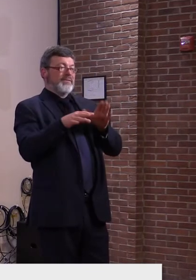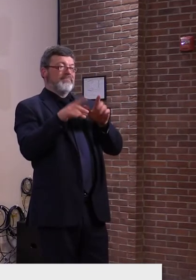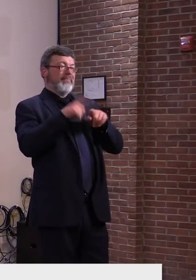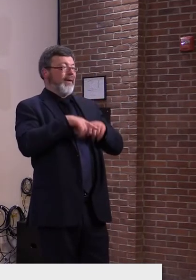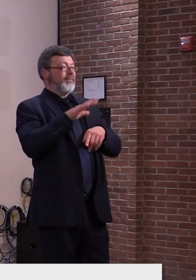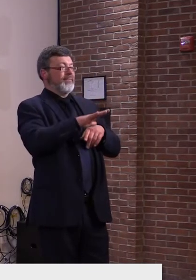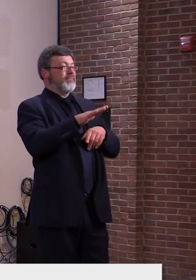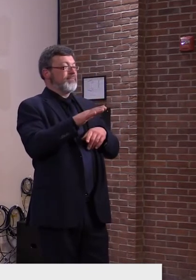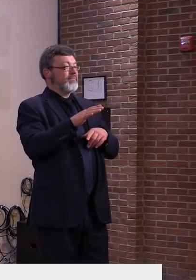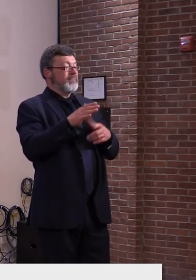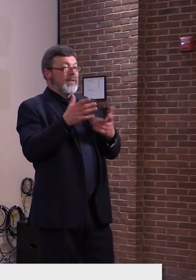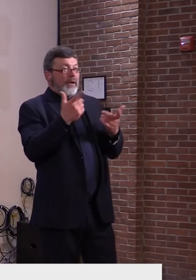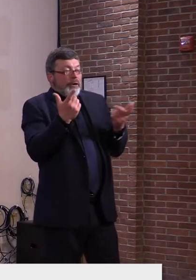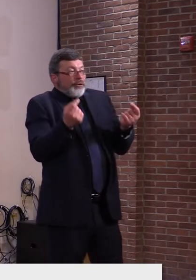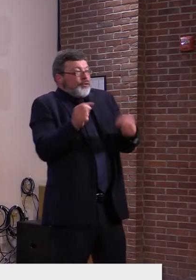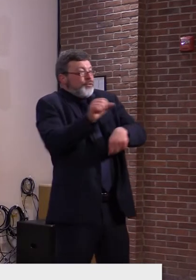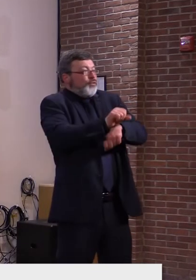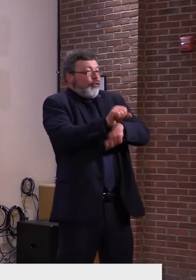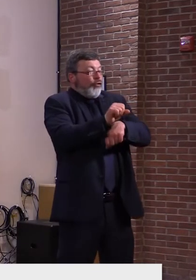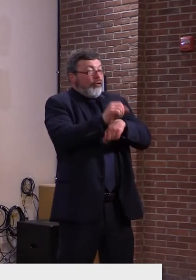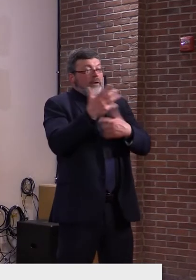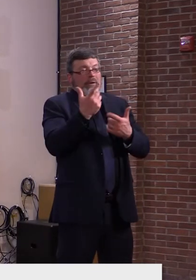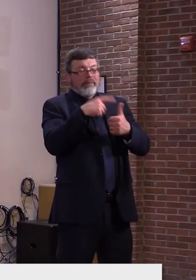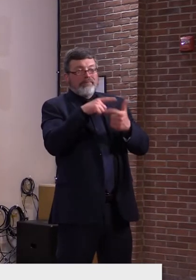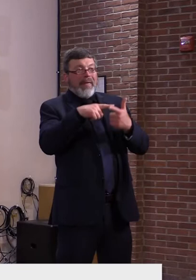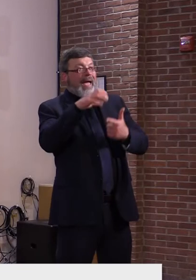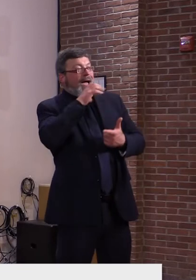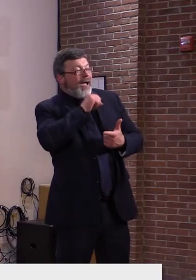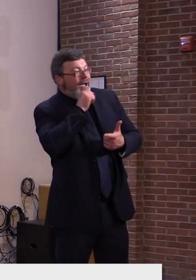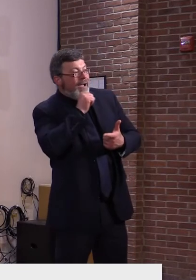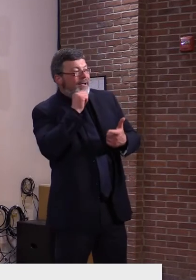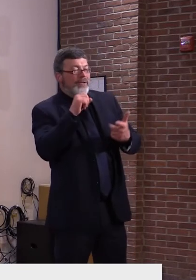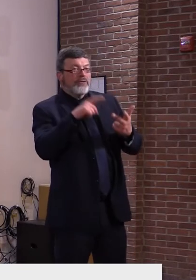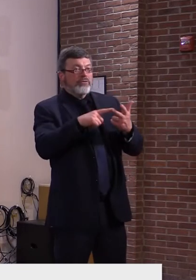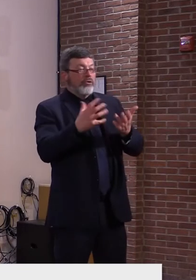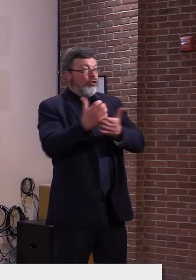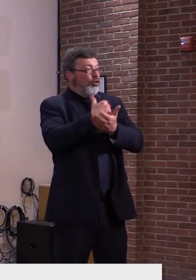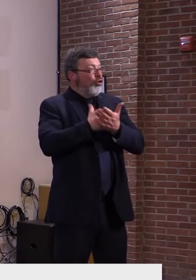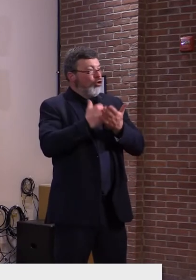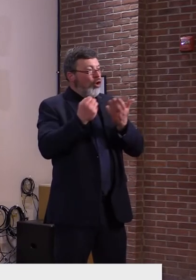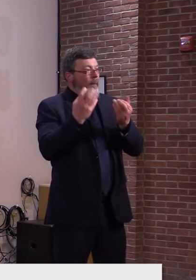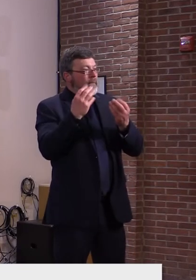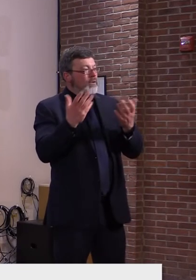are based on retirement. It very well could be, no question about it.